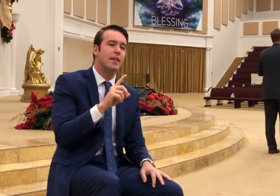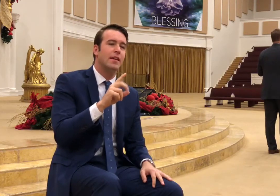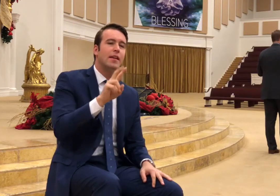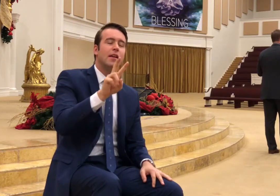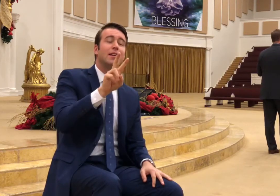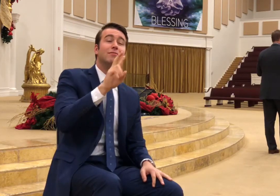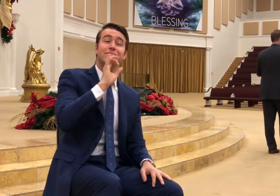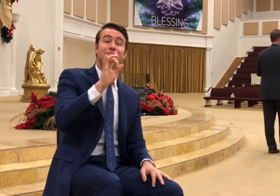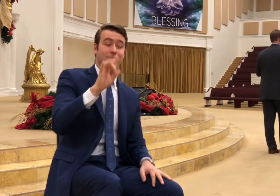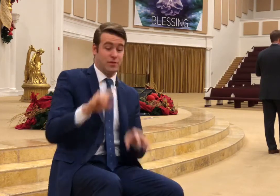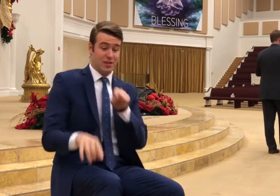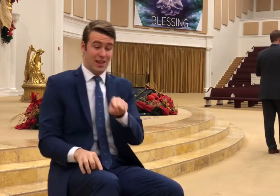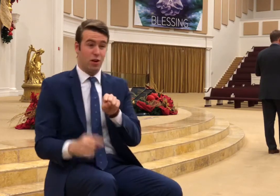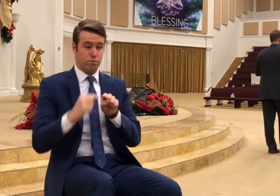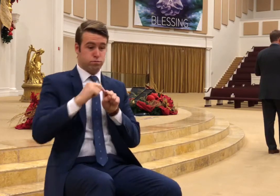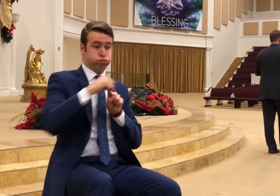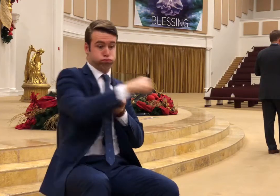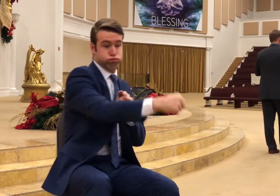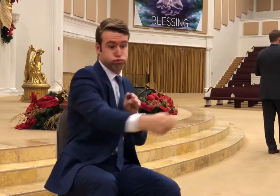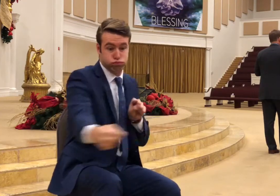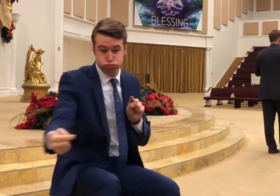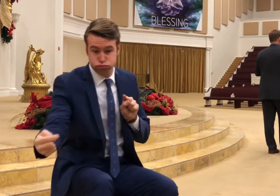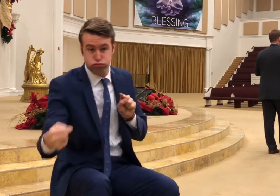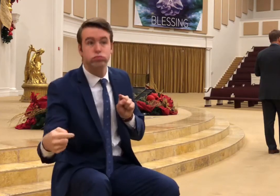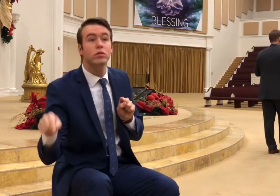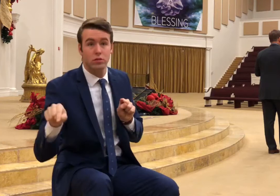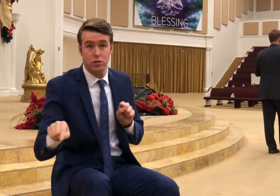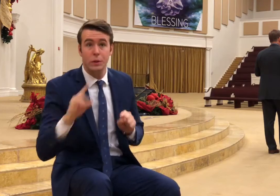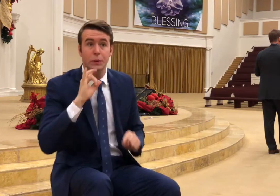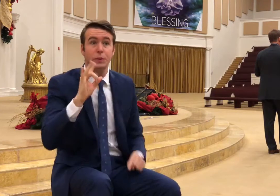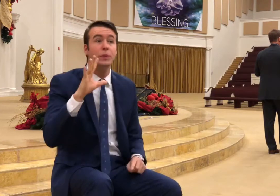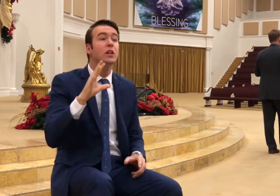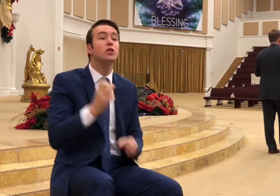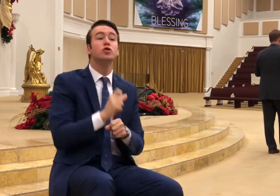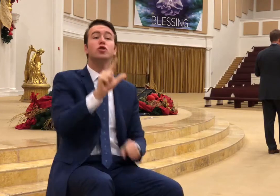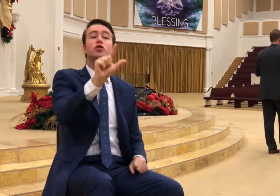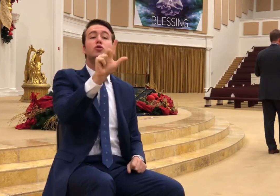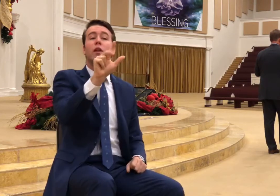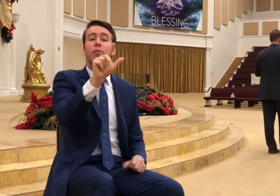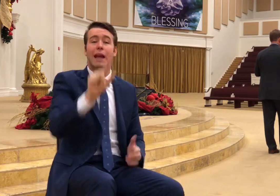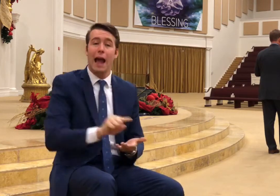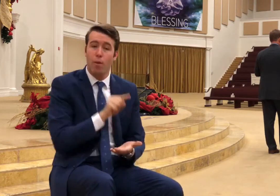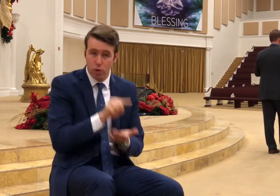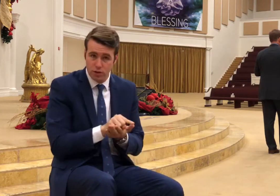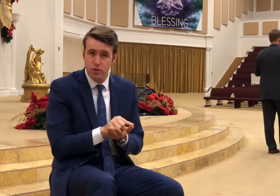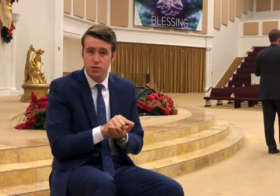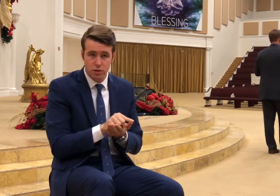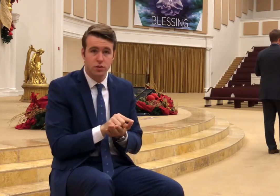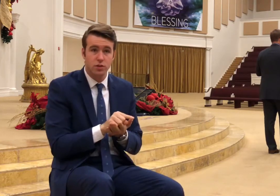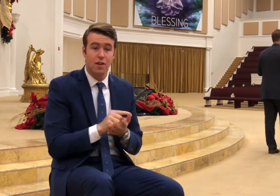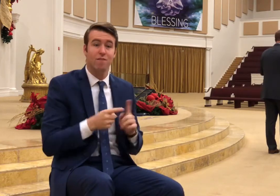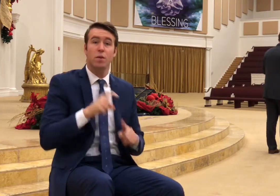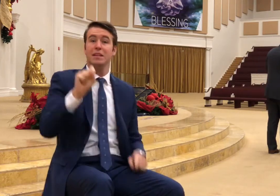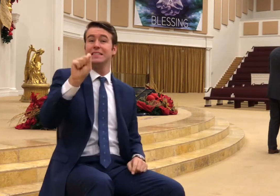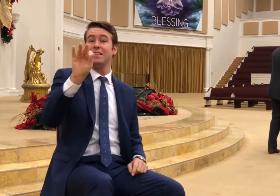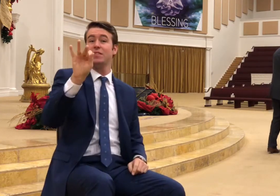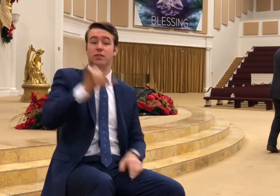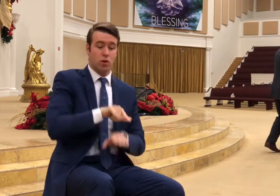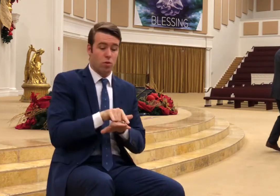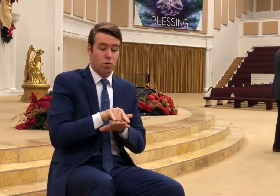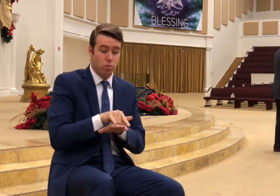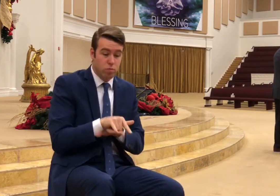two worlds away from here. It took us 23 hours from San